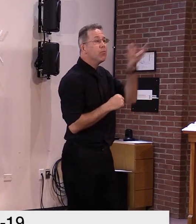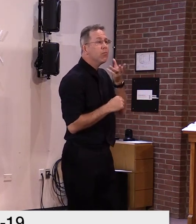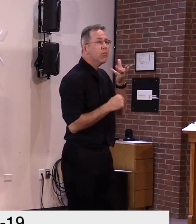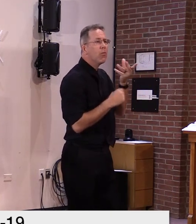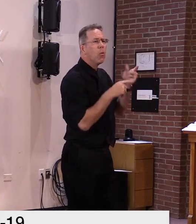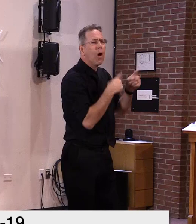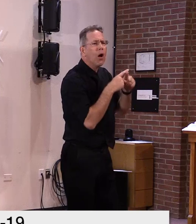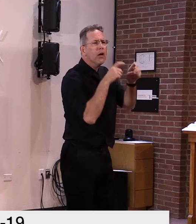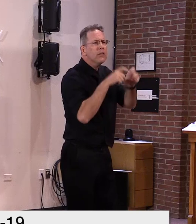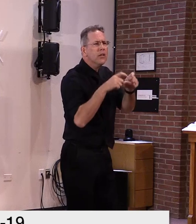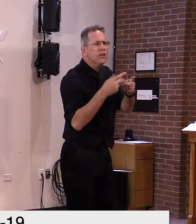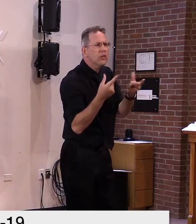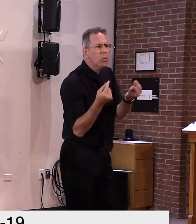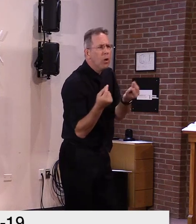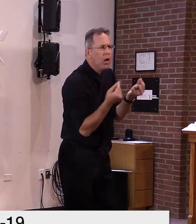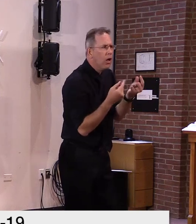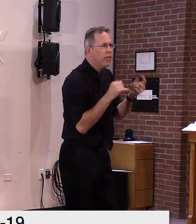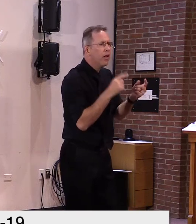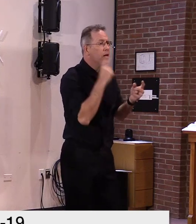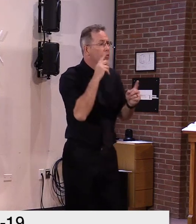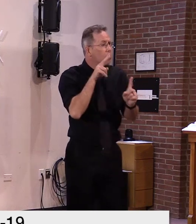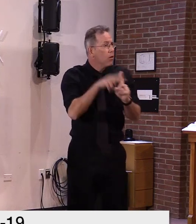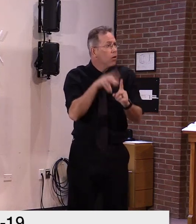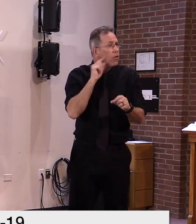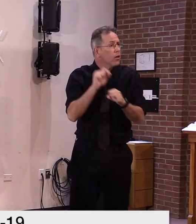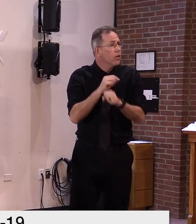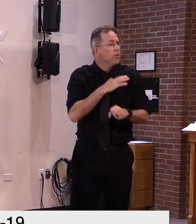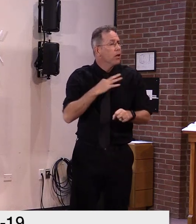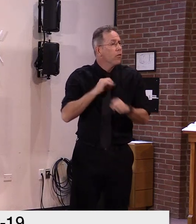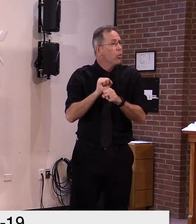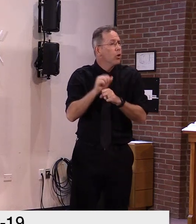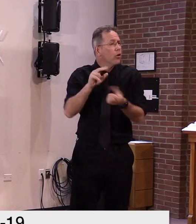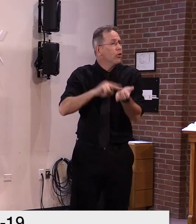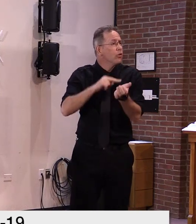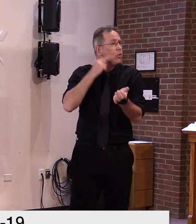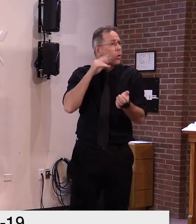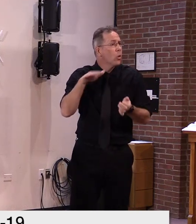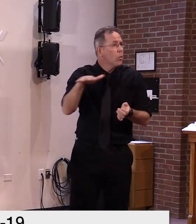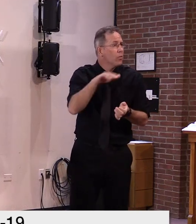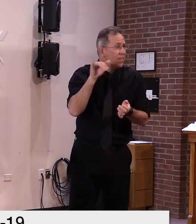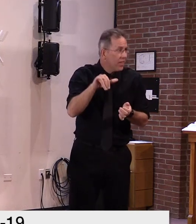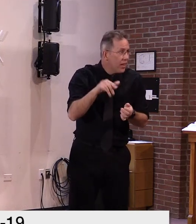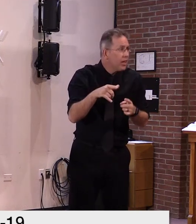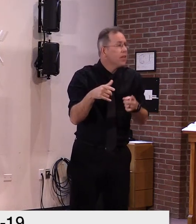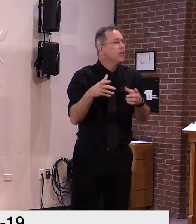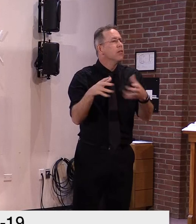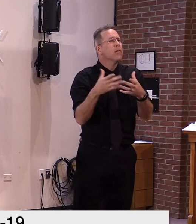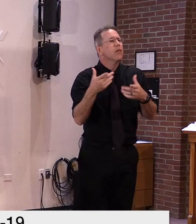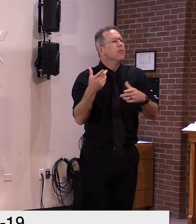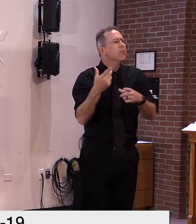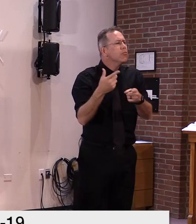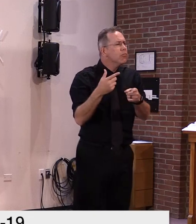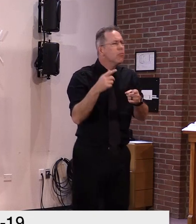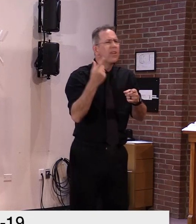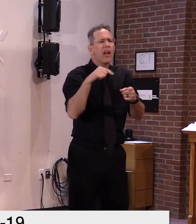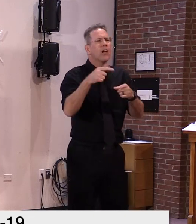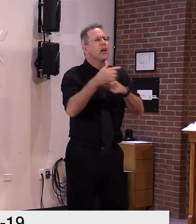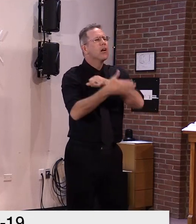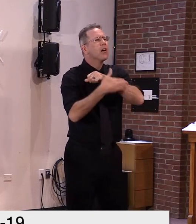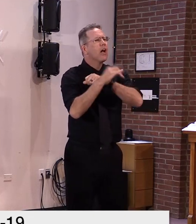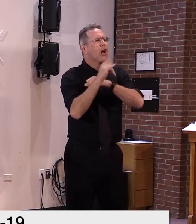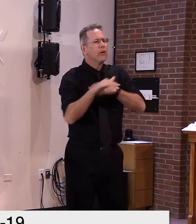are linked to county level positivity rates. So even at the lowest level imagined